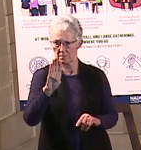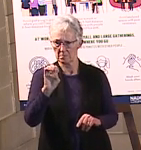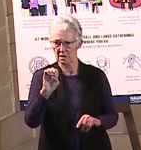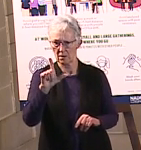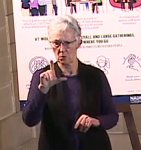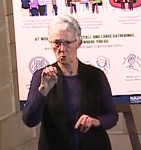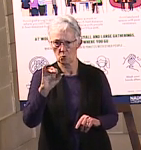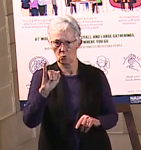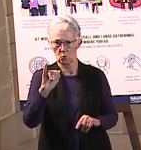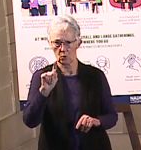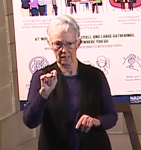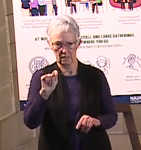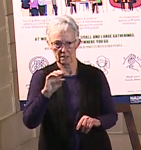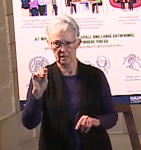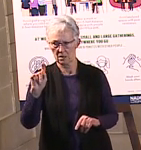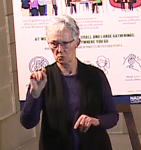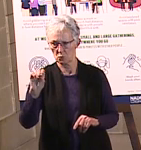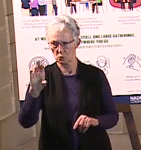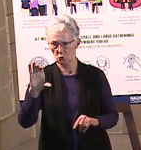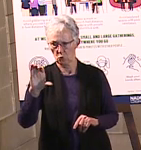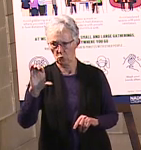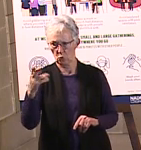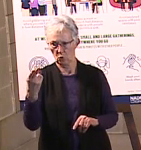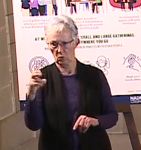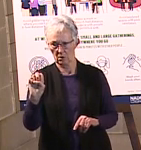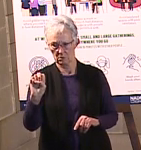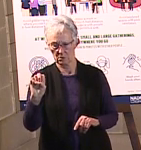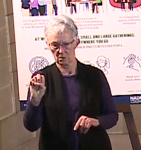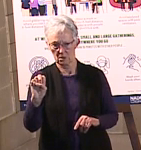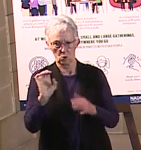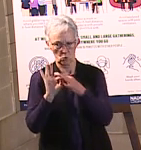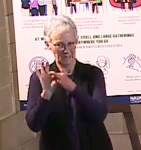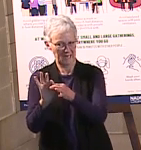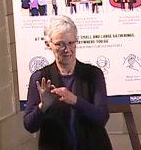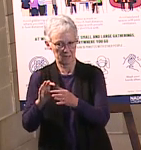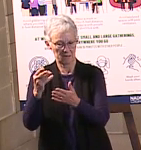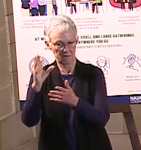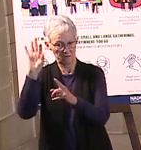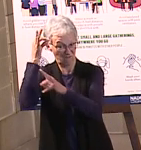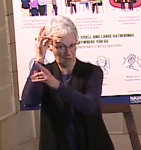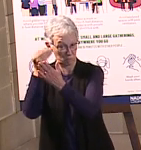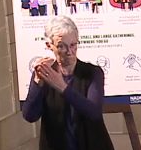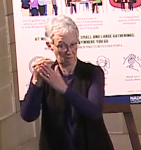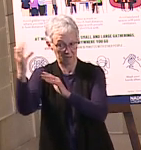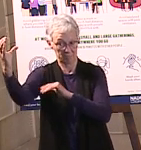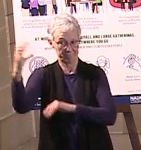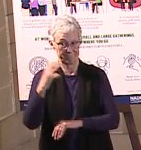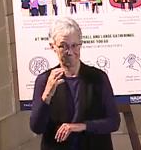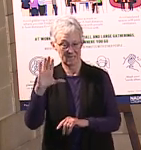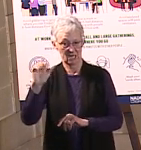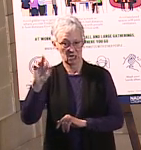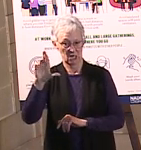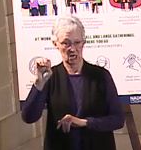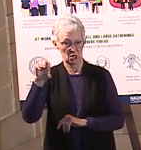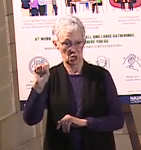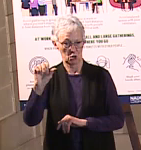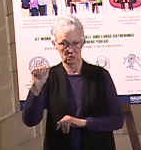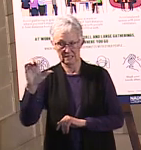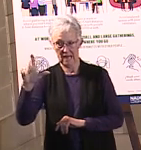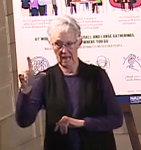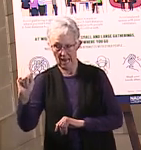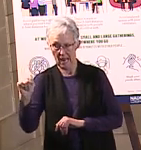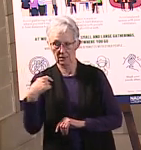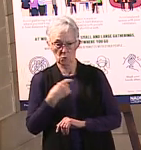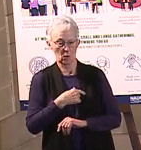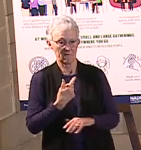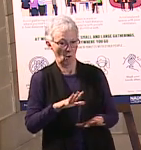that has published with regard to our CARES Act money, about $650 million of the $1.084 billion has